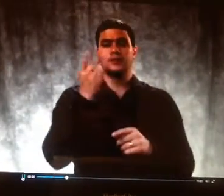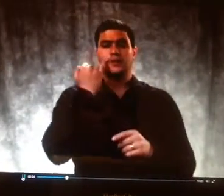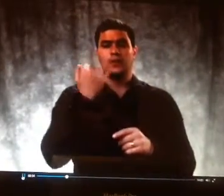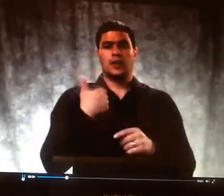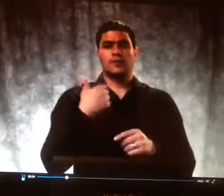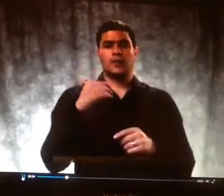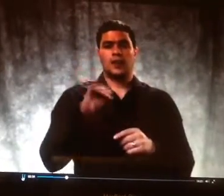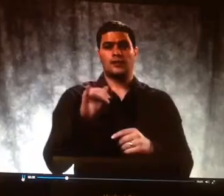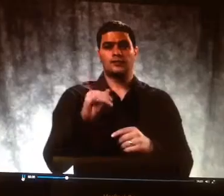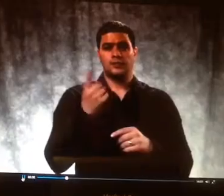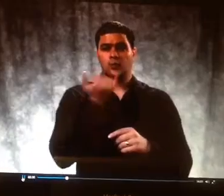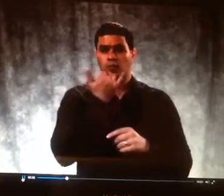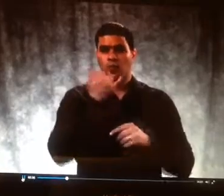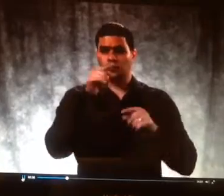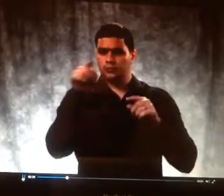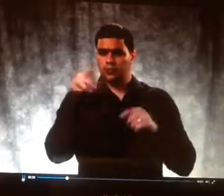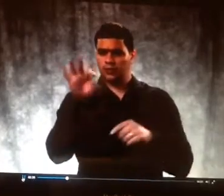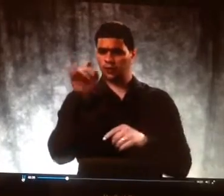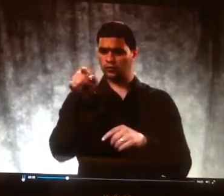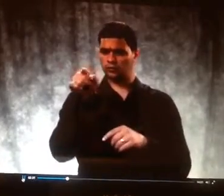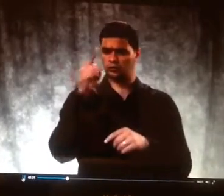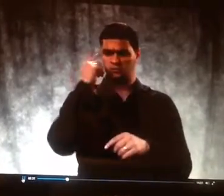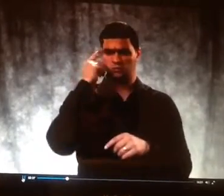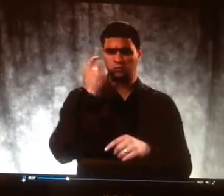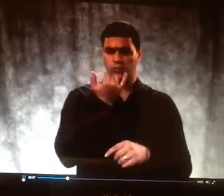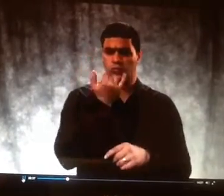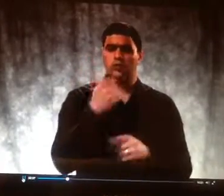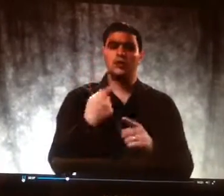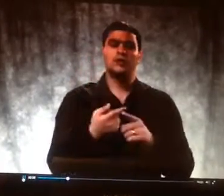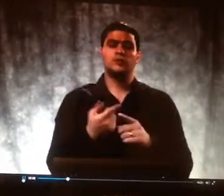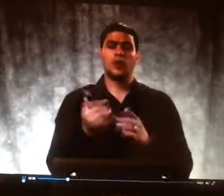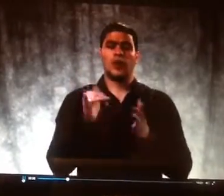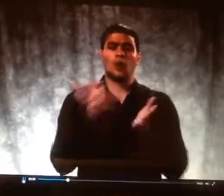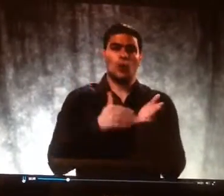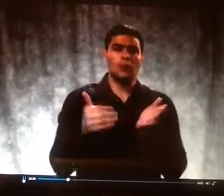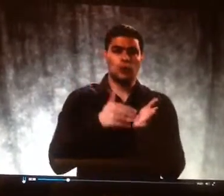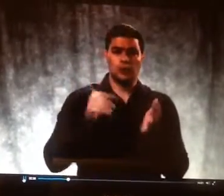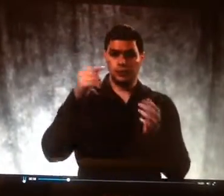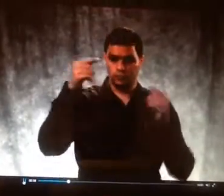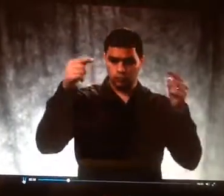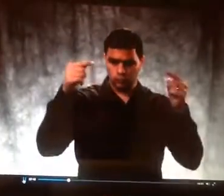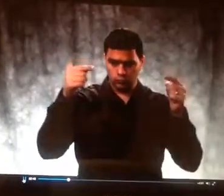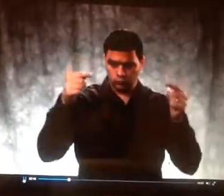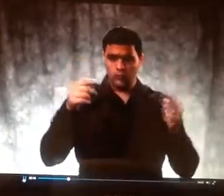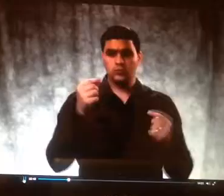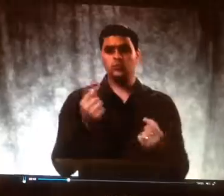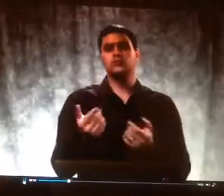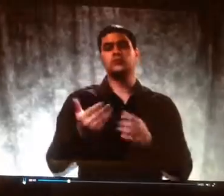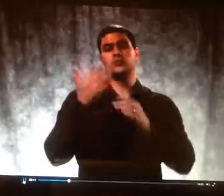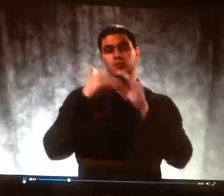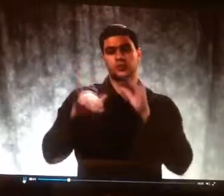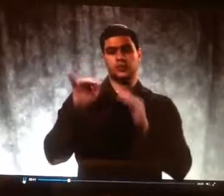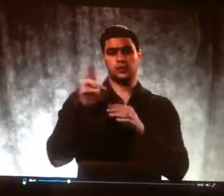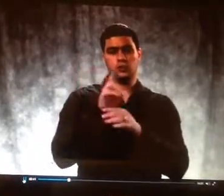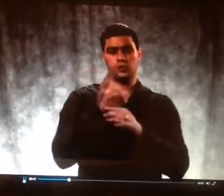system codes, and I would try and see if I could find anything wrong, like if anything looked off, or if there was an error, or see if anything popped up that was